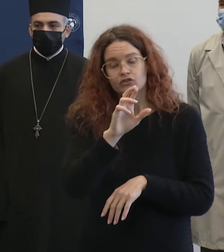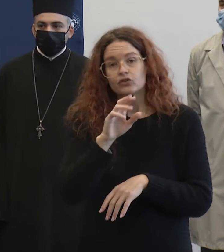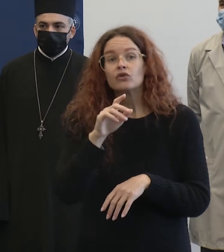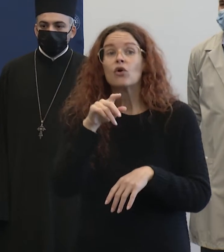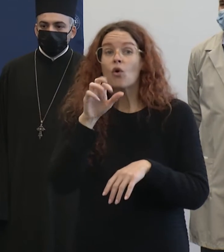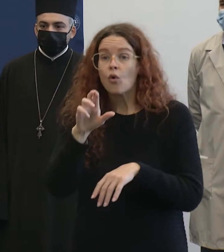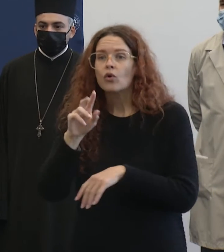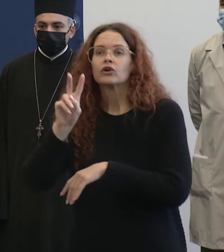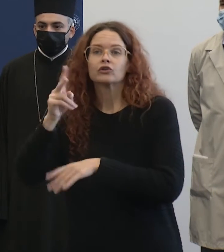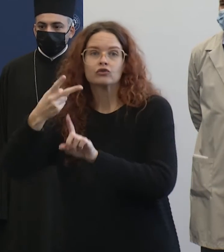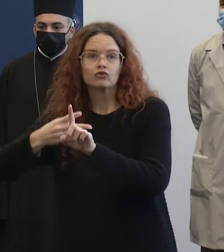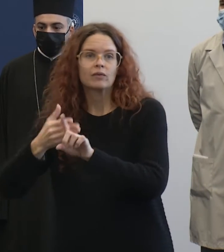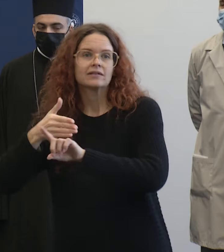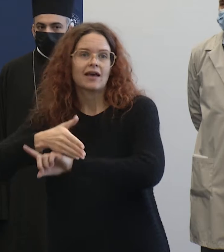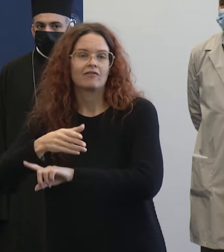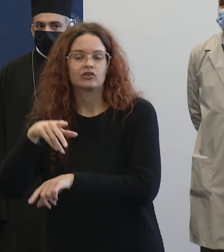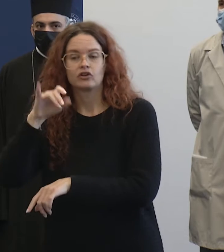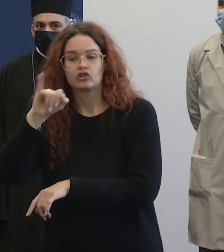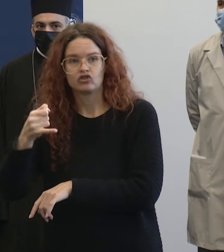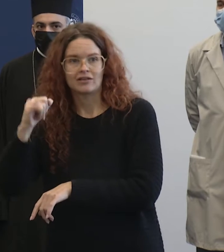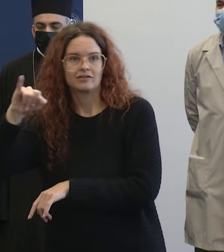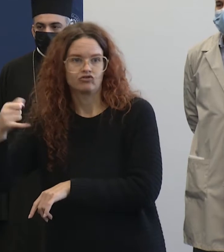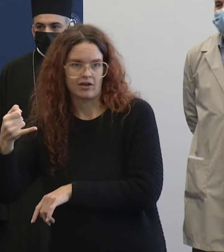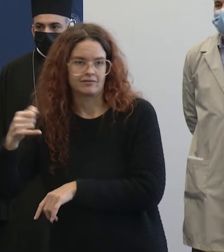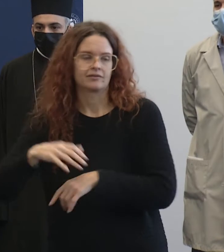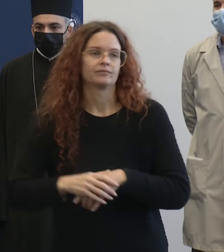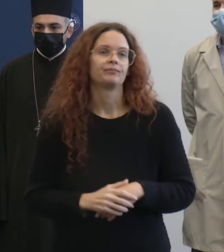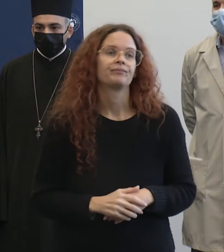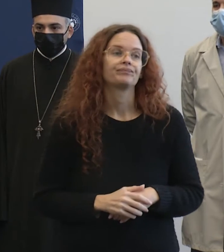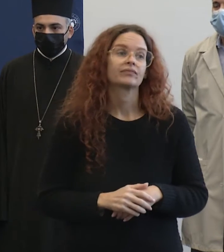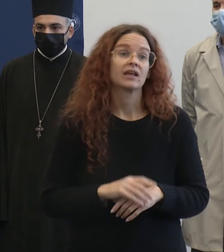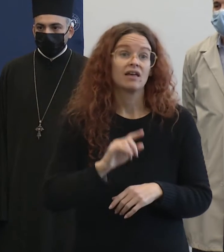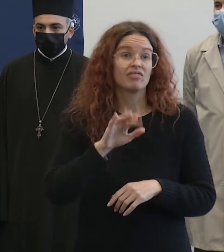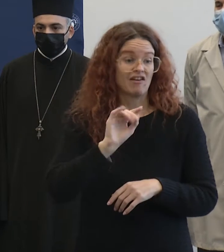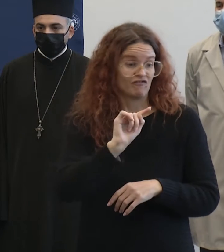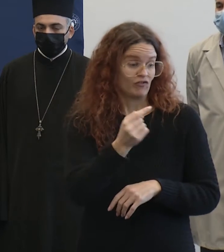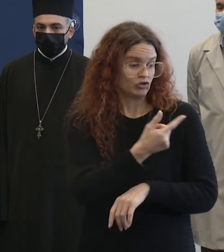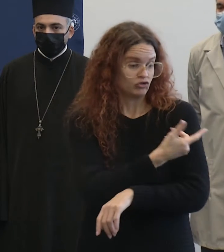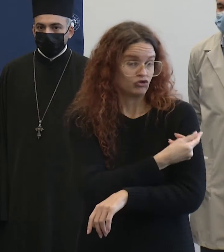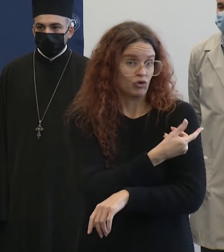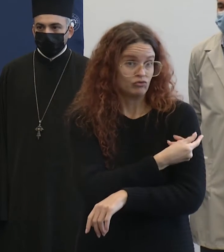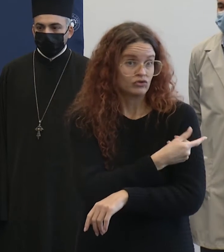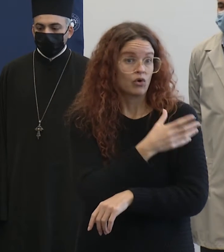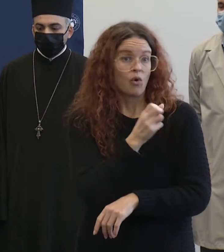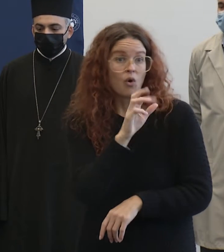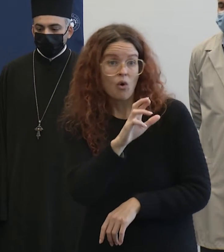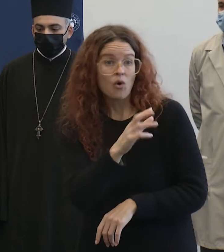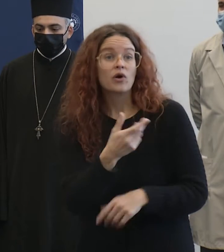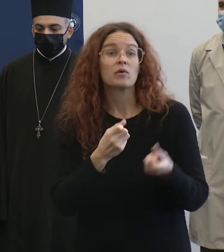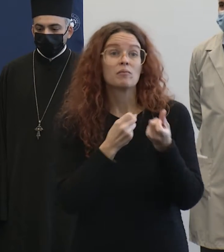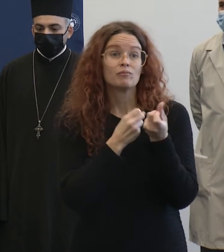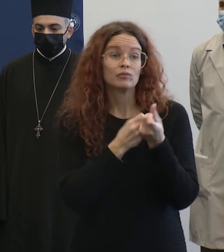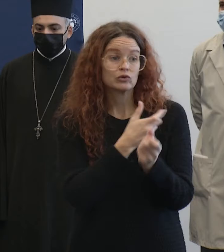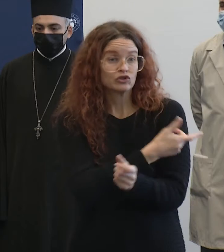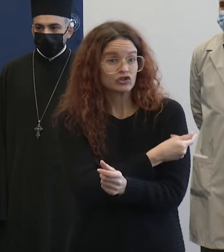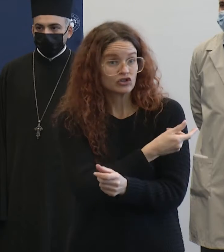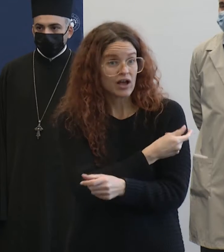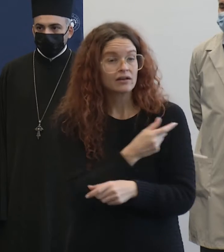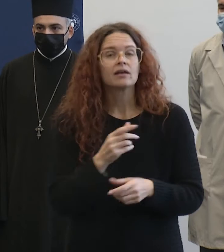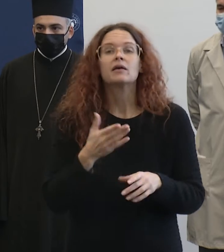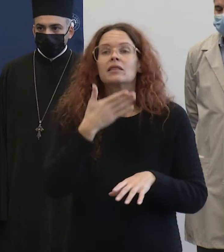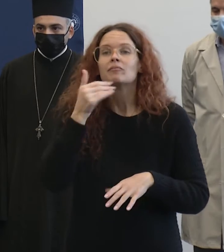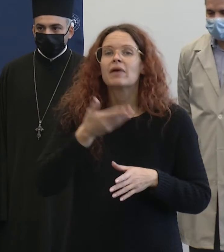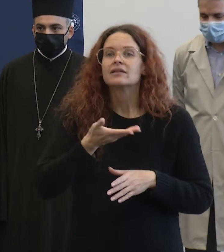Johnson. Aside from getting that first dose or booster shots for those eligible, the best thing we can do is to keep our masks